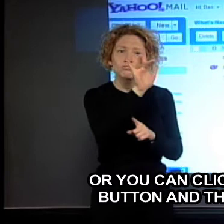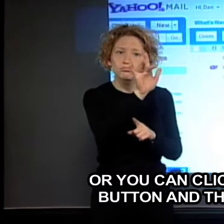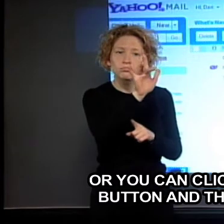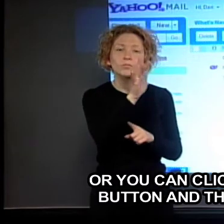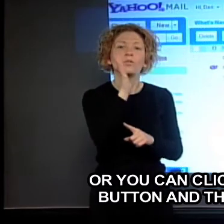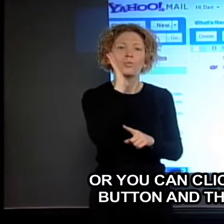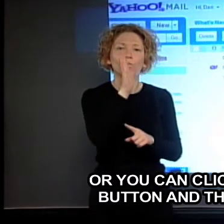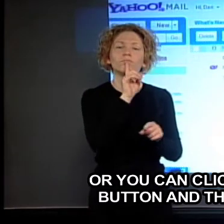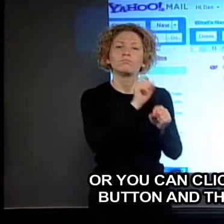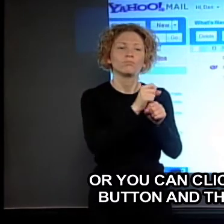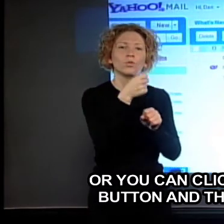away.